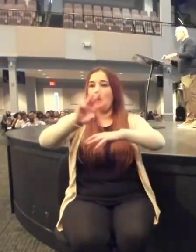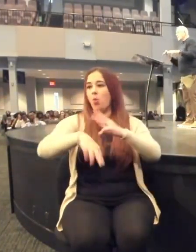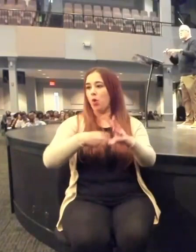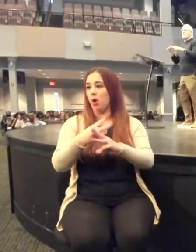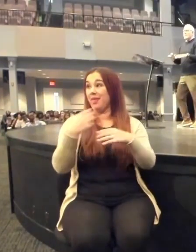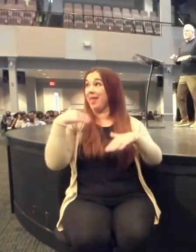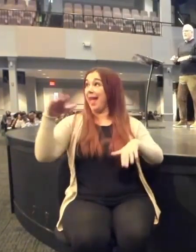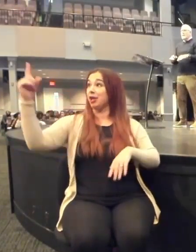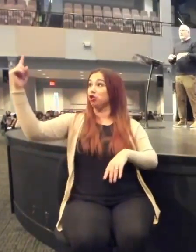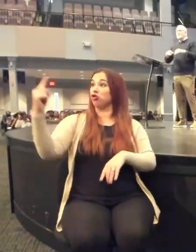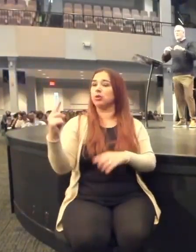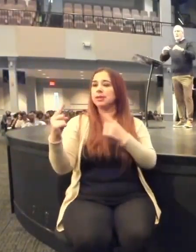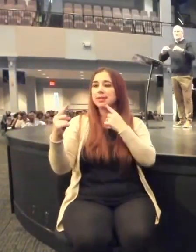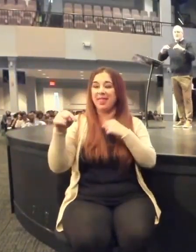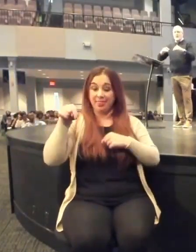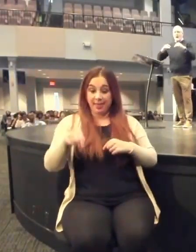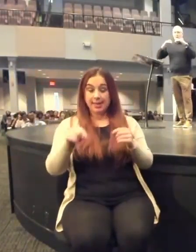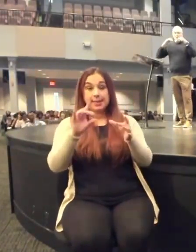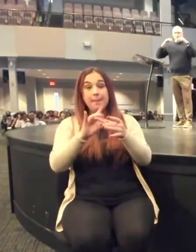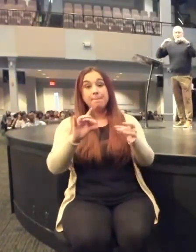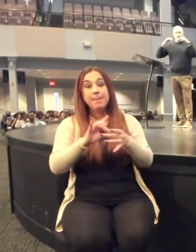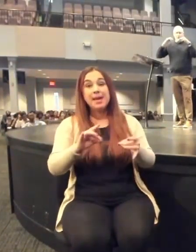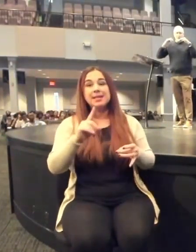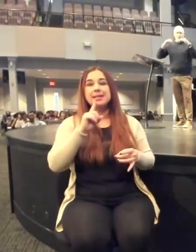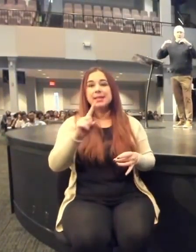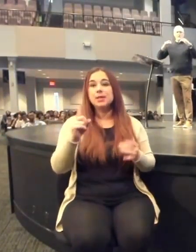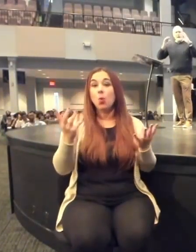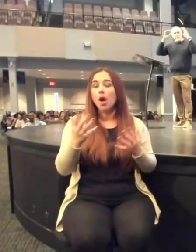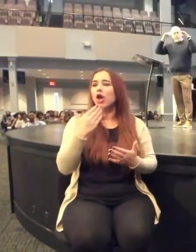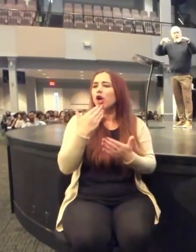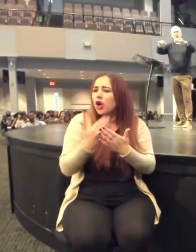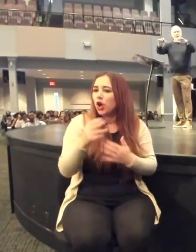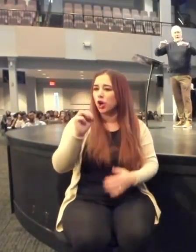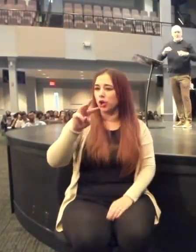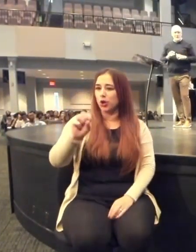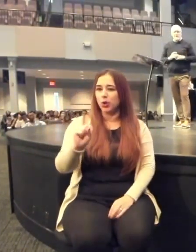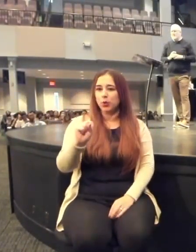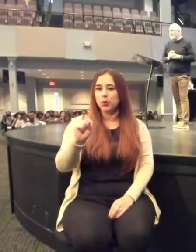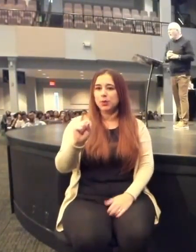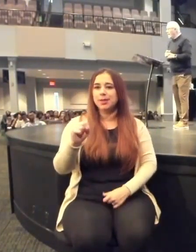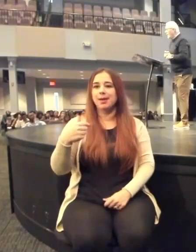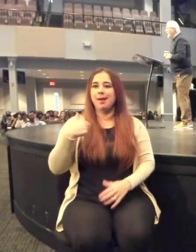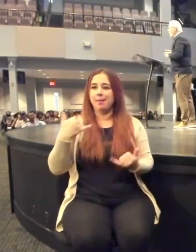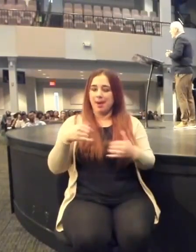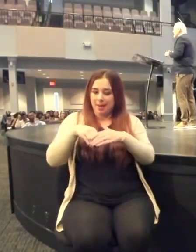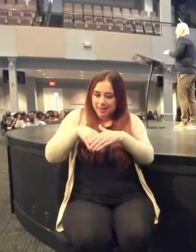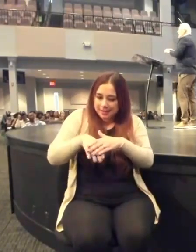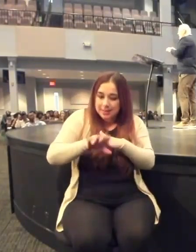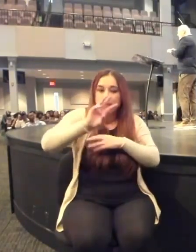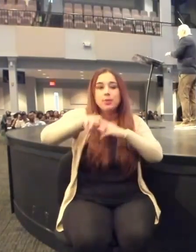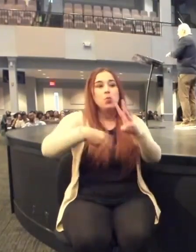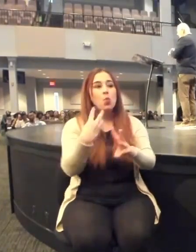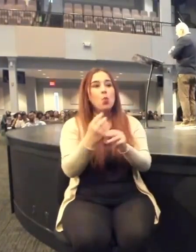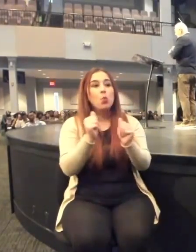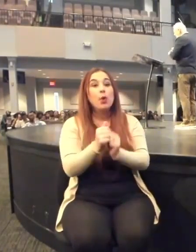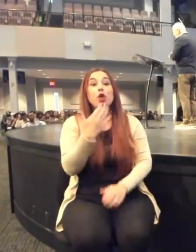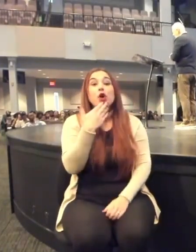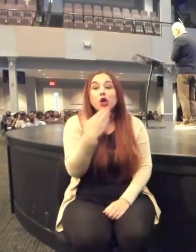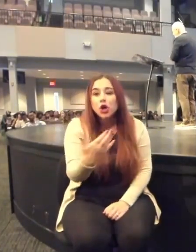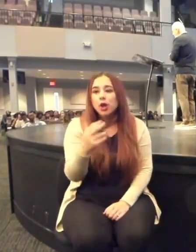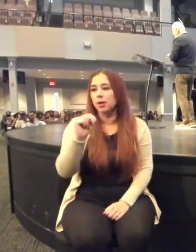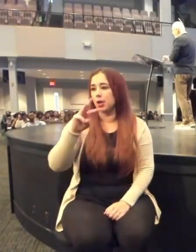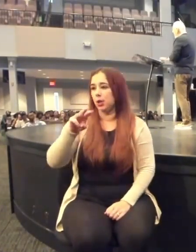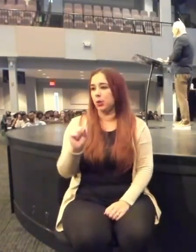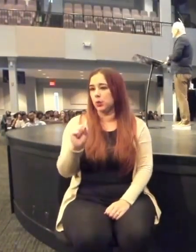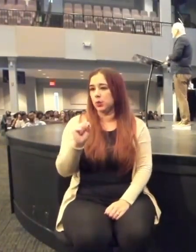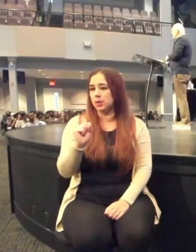angel said, "This message is a message of good news. I'm breaking into society with some good